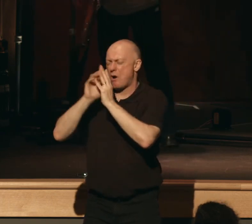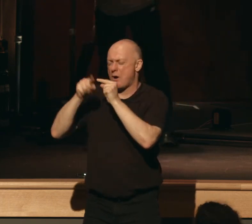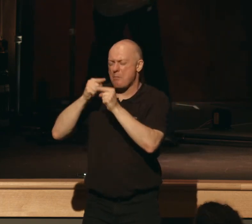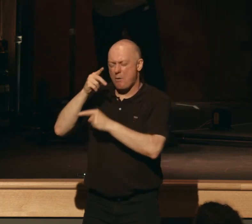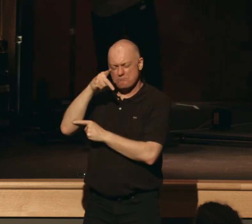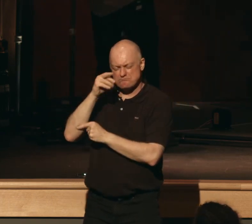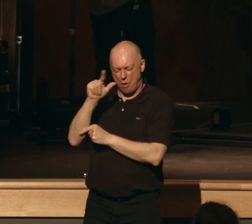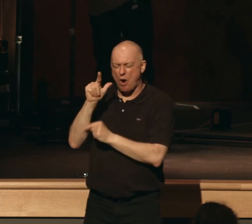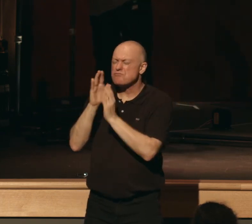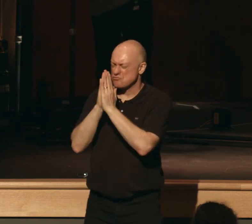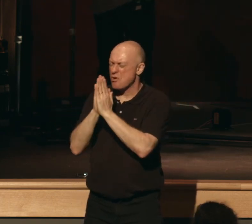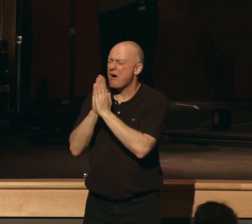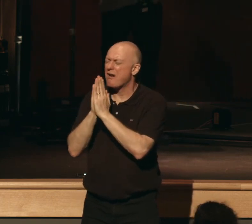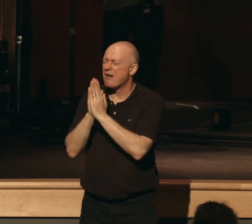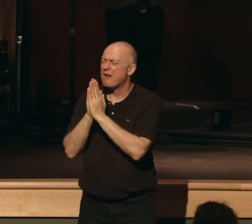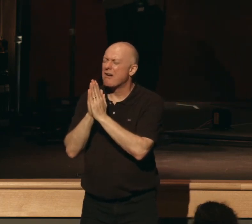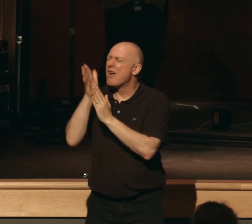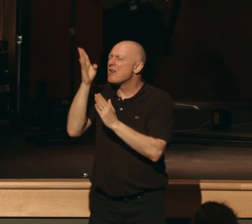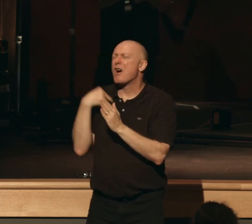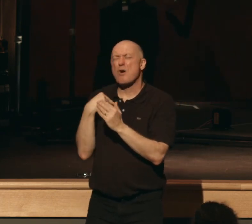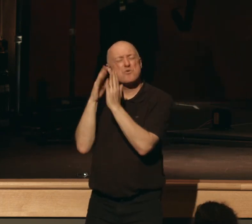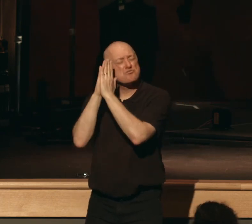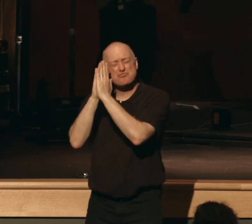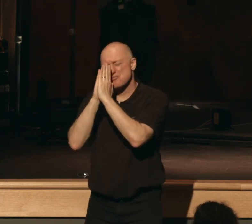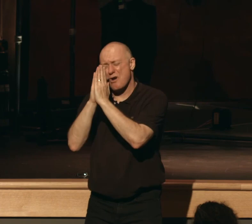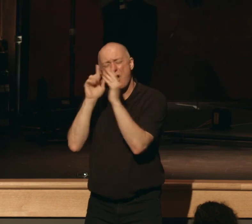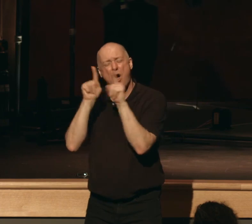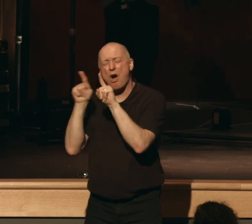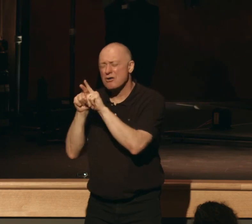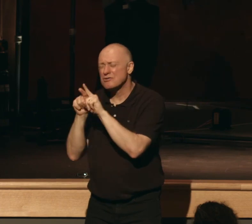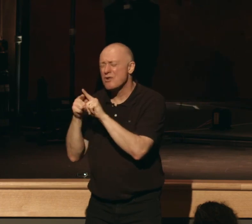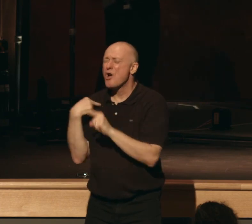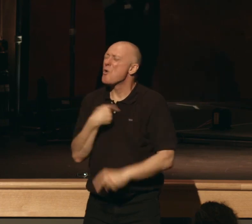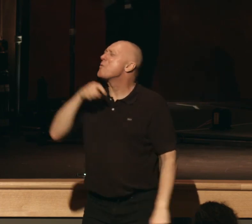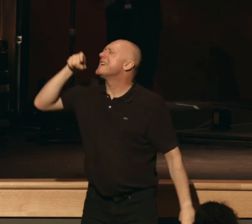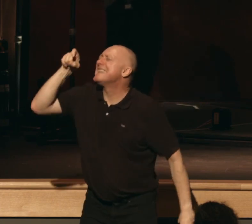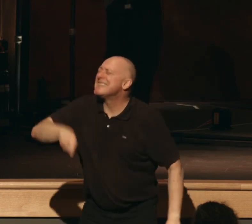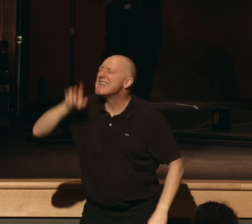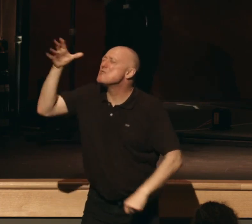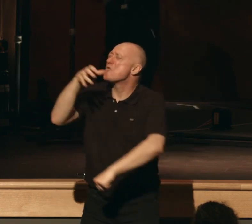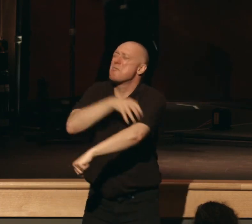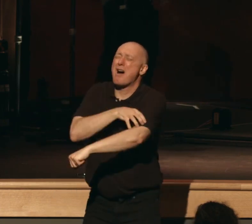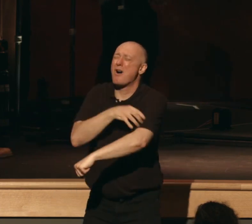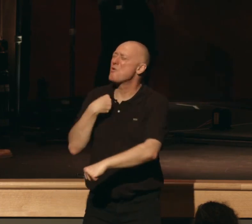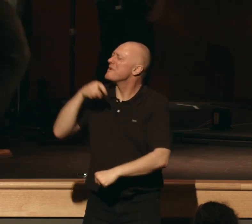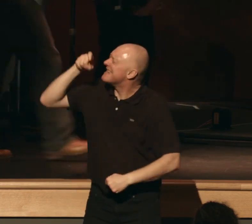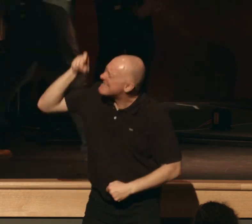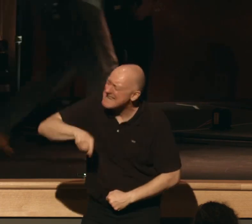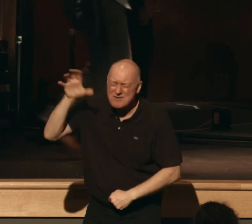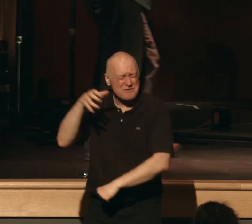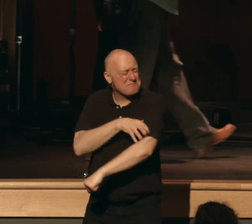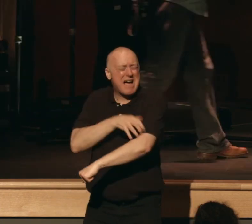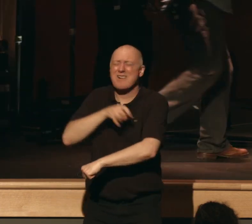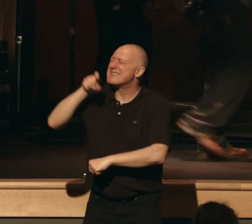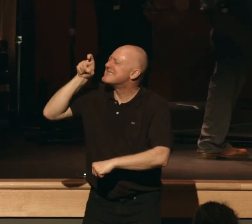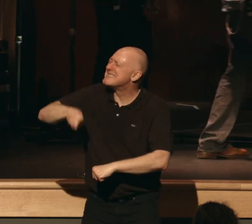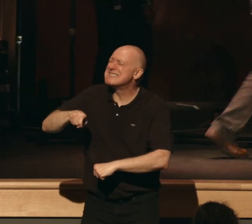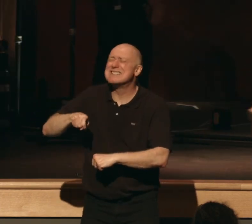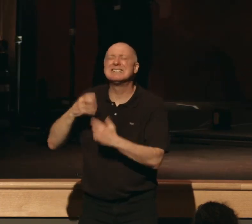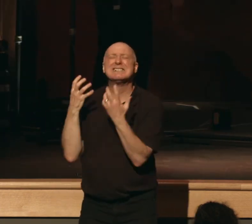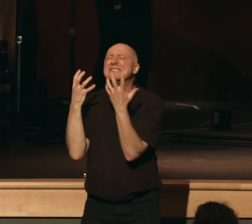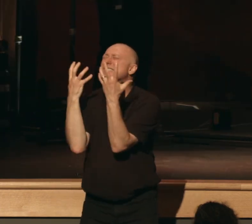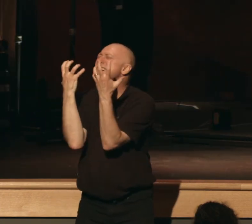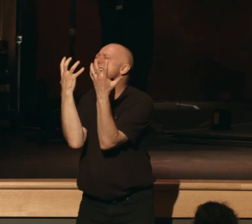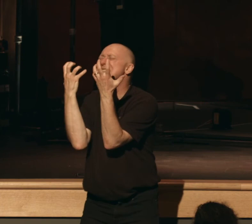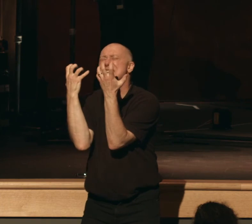the Apostle Paul. And God, this is what we're praying for as well. God, we need your power. We are desperate for your power. We need your power to